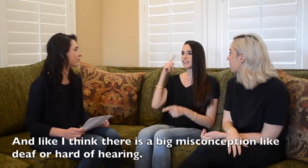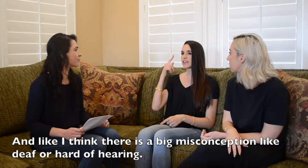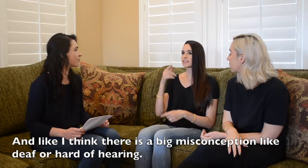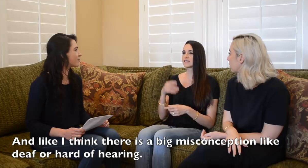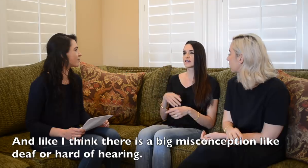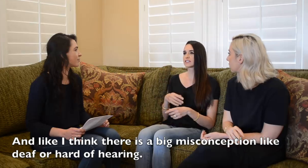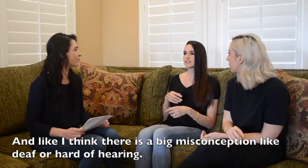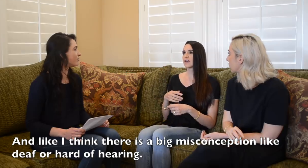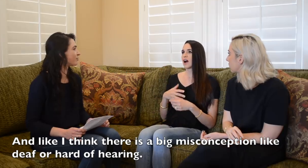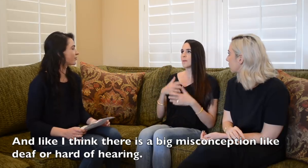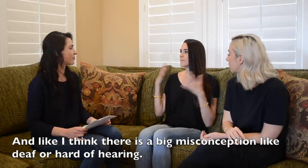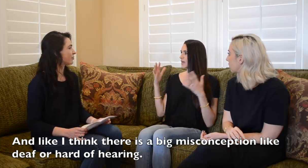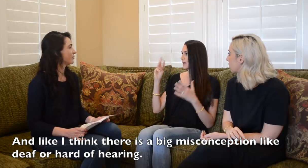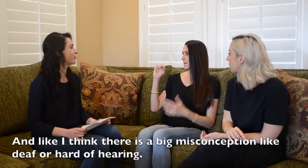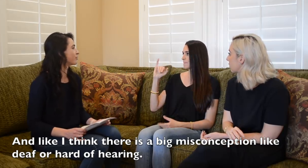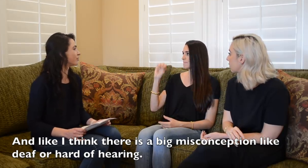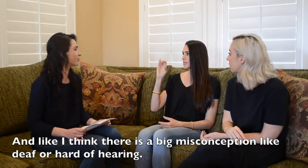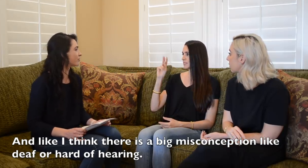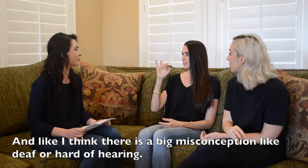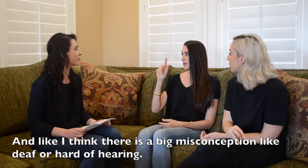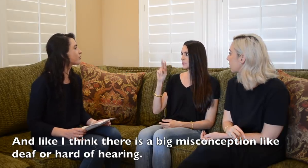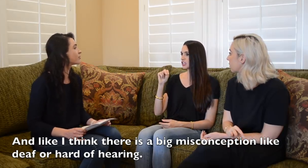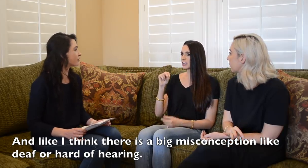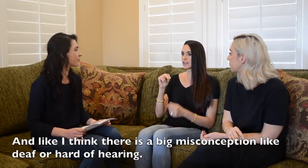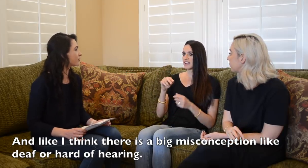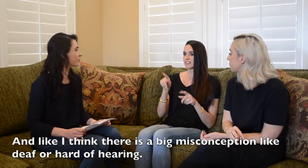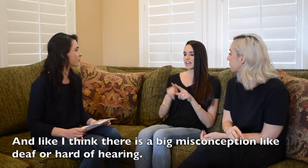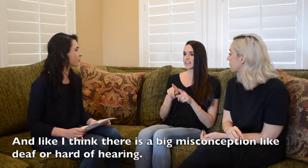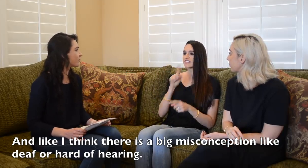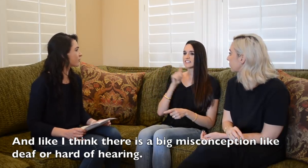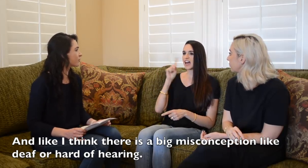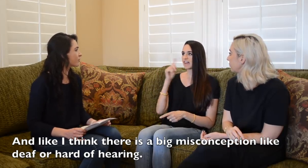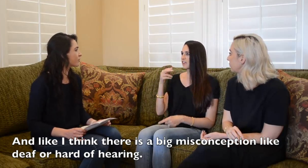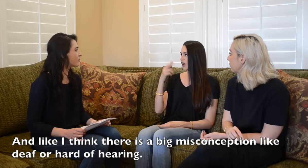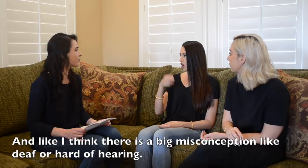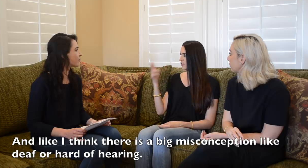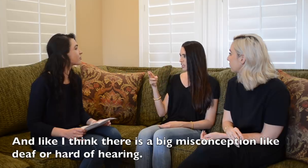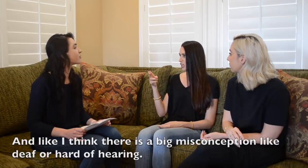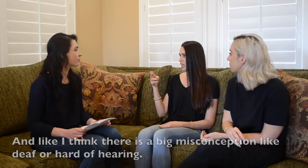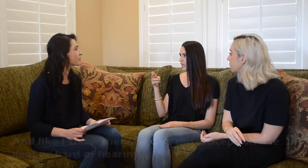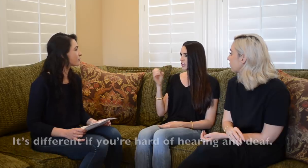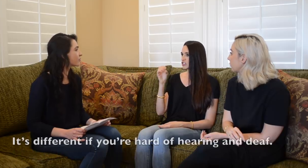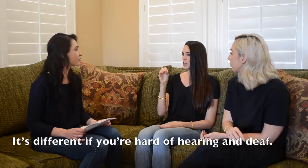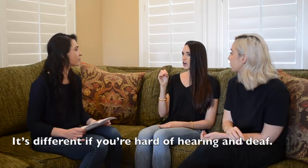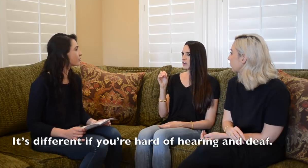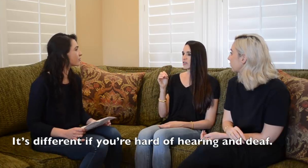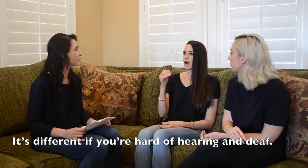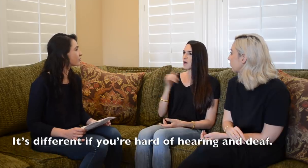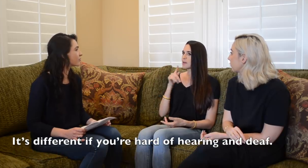think that there's a big misconception, like, deaf and hard of hearing. So I'm like,